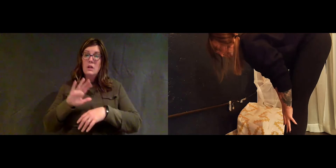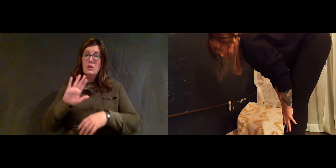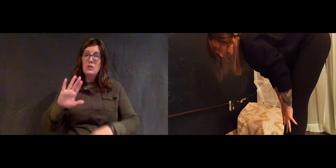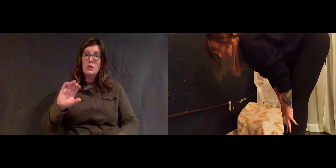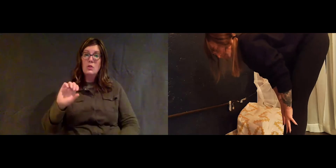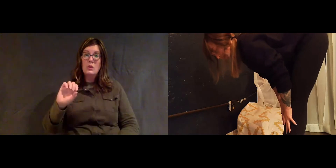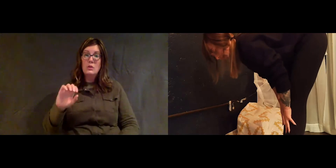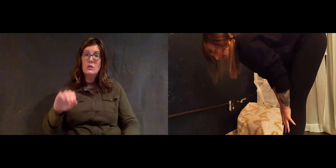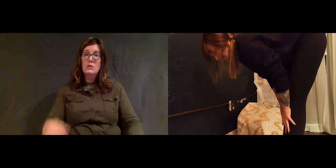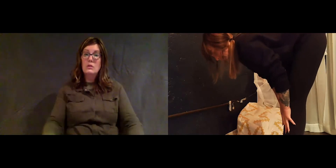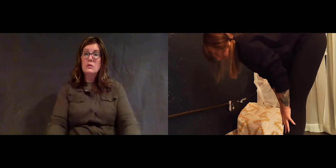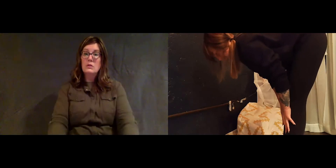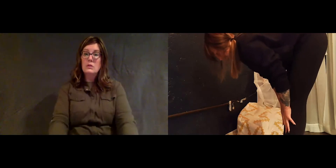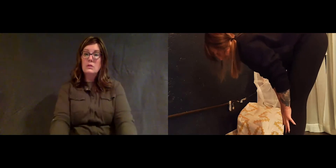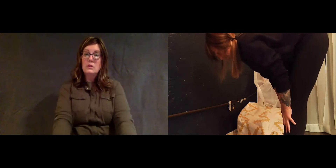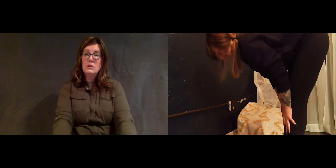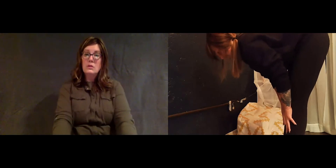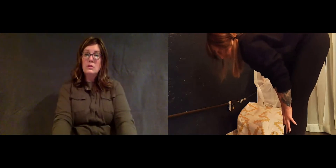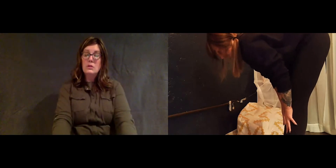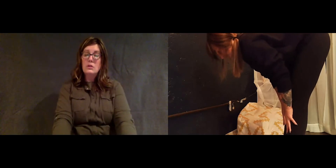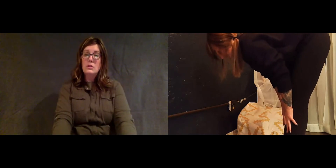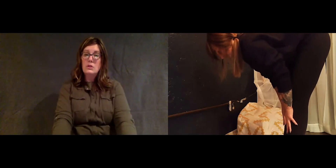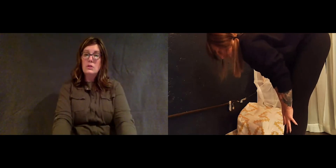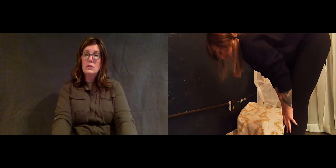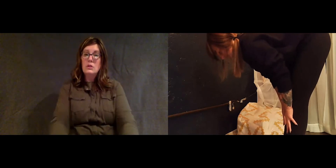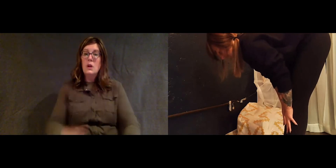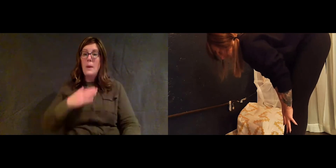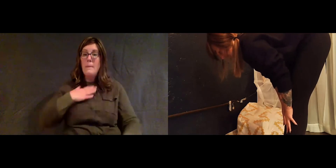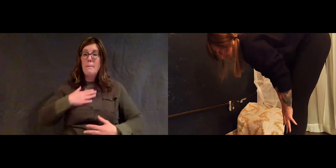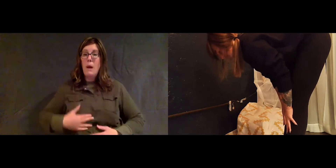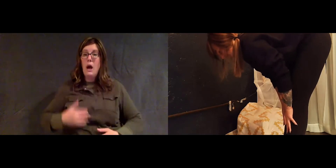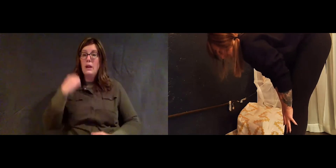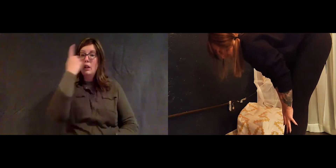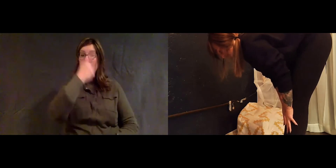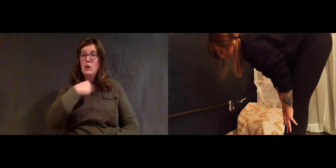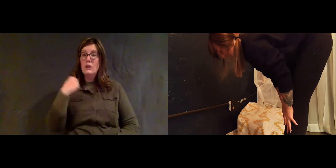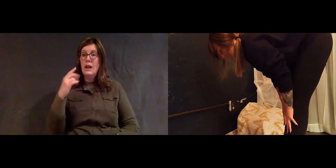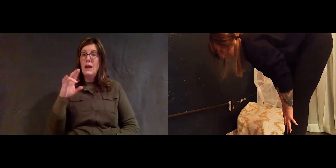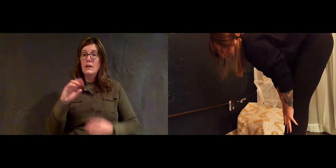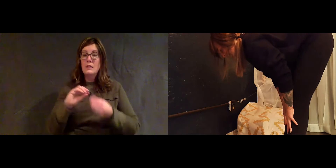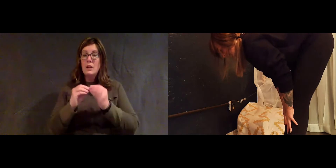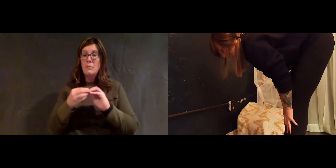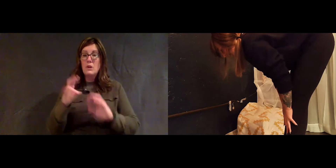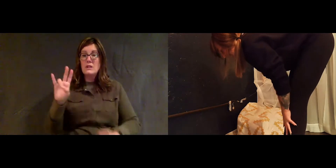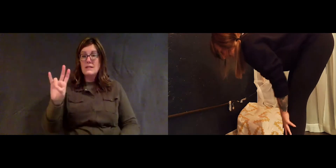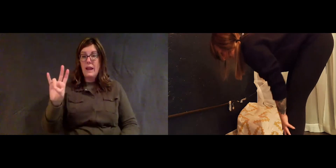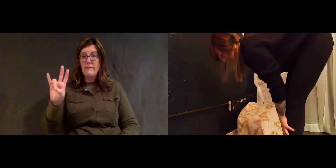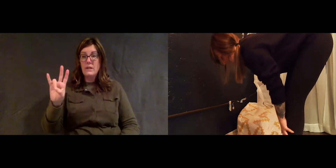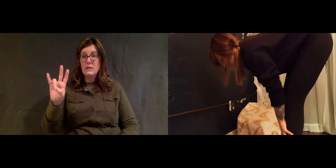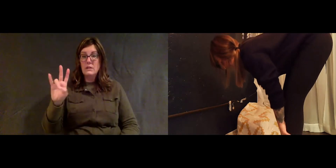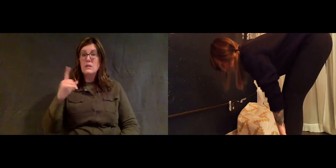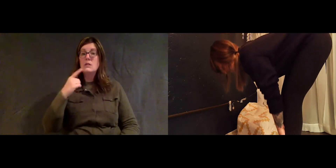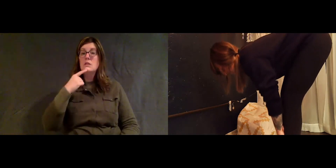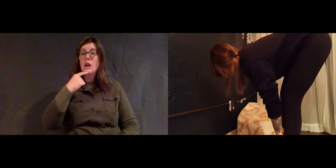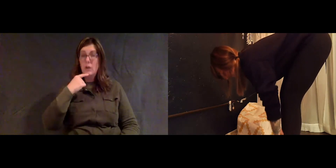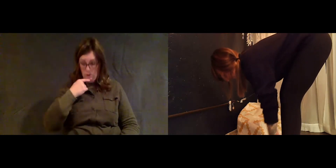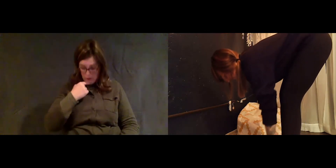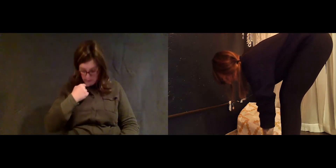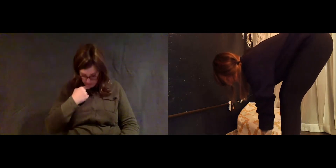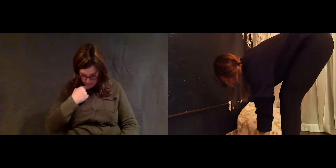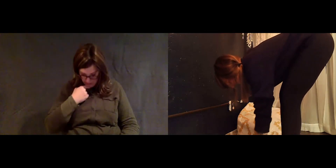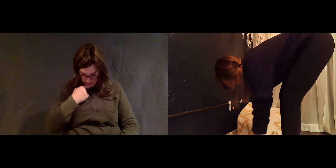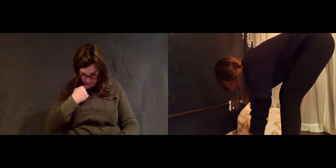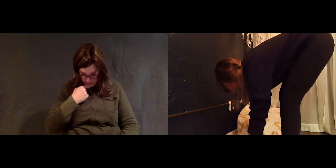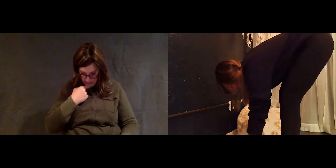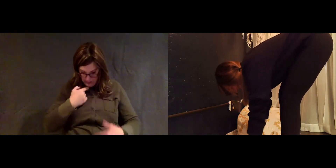so your body's making the number 7. Tuck your chin a little bit. And then as you exhale, release